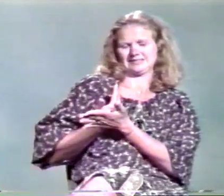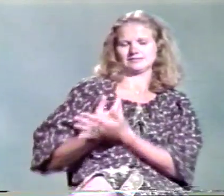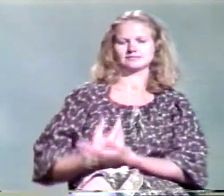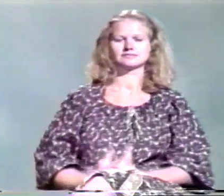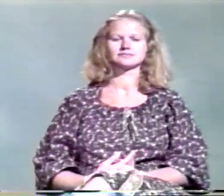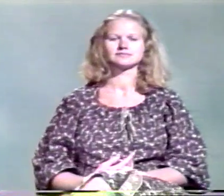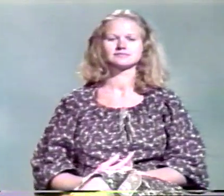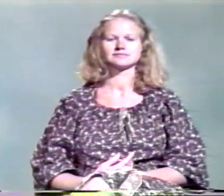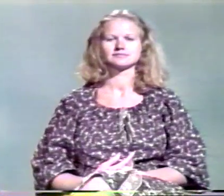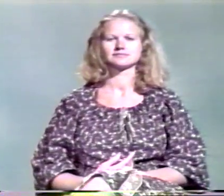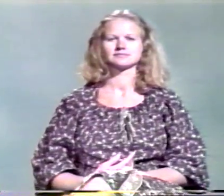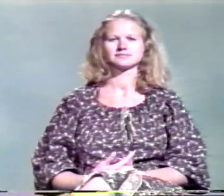Brand new.